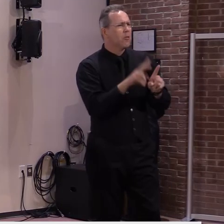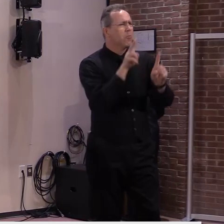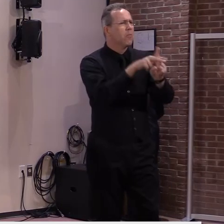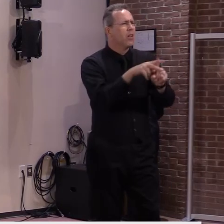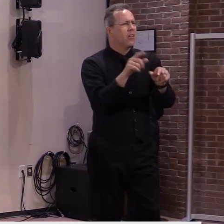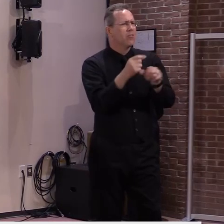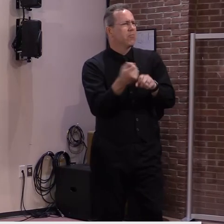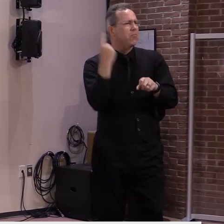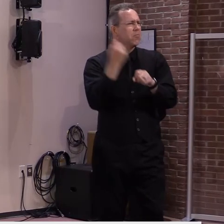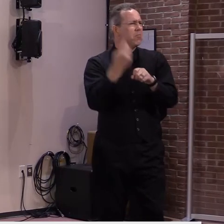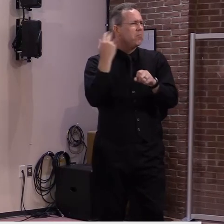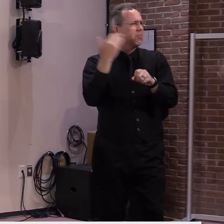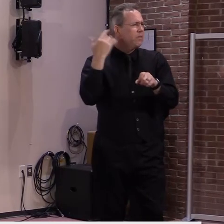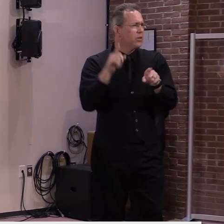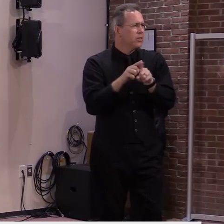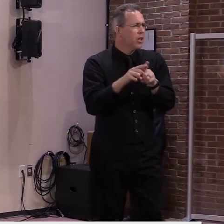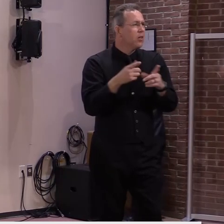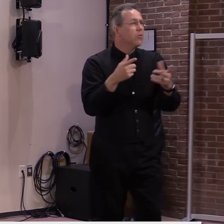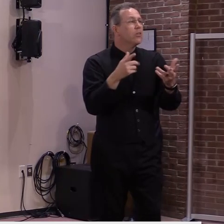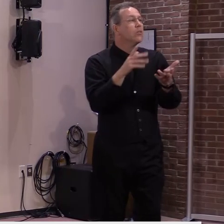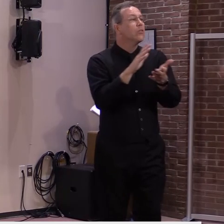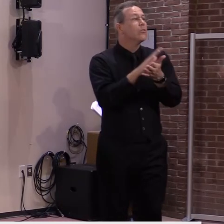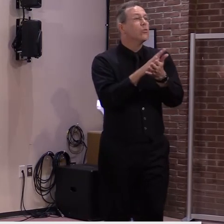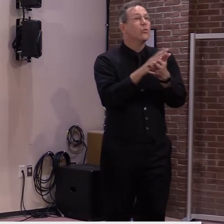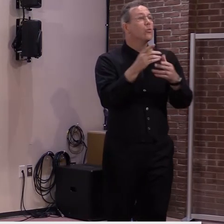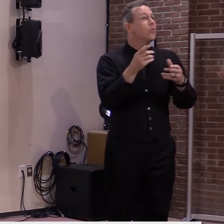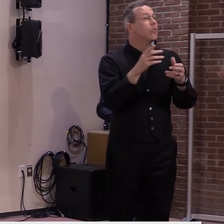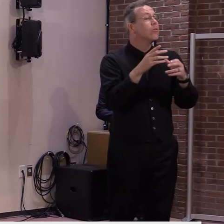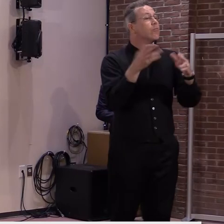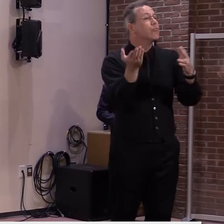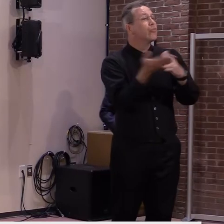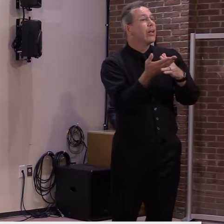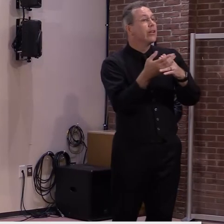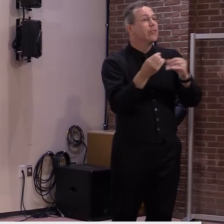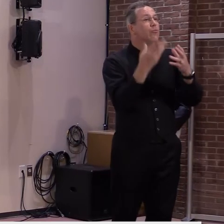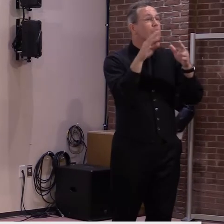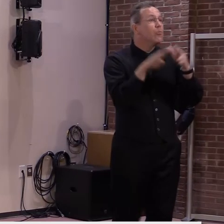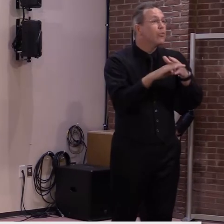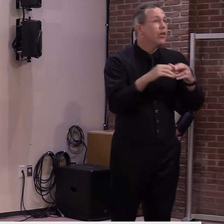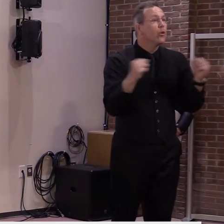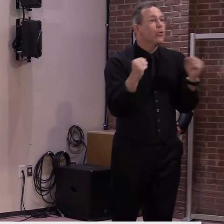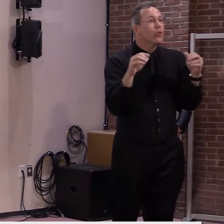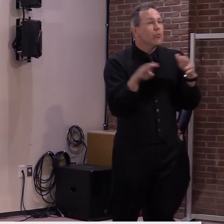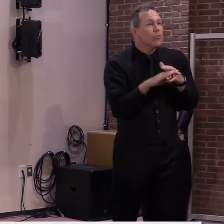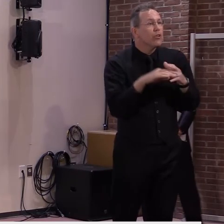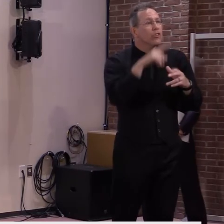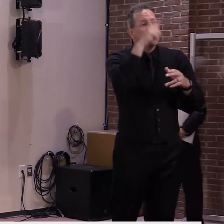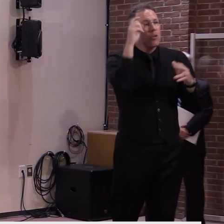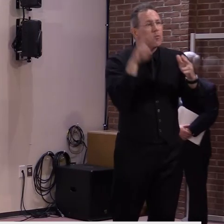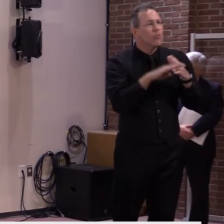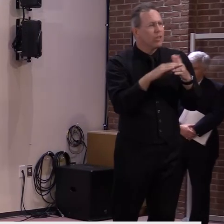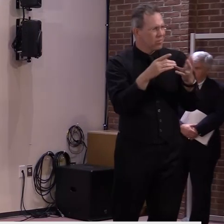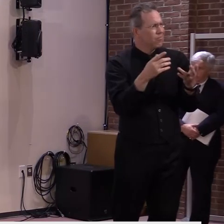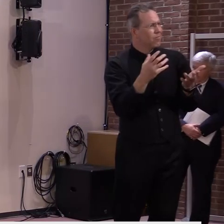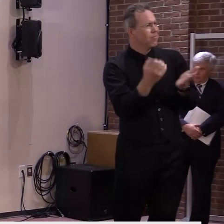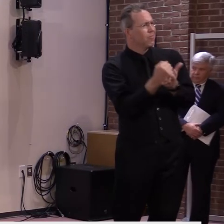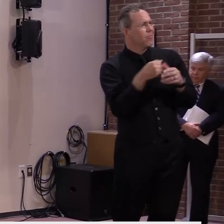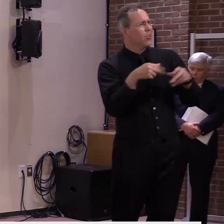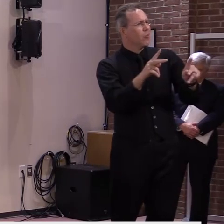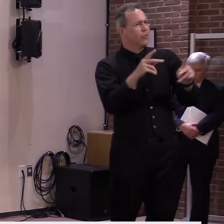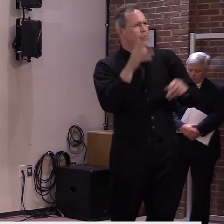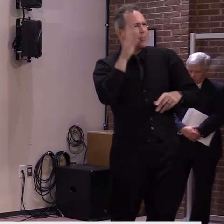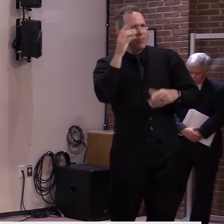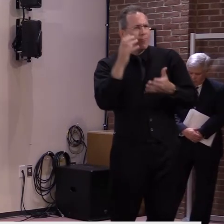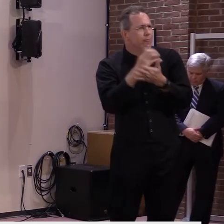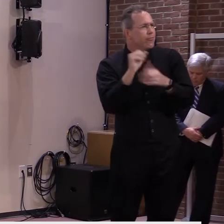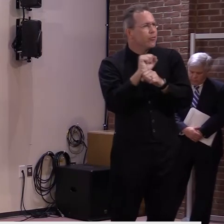recess or summer break, and so in those circumstances, you know, the individual, the